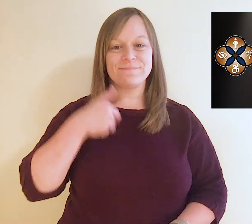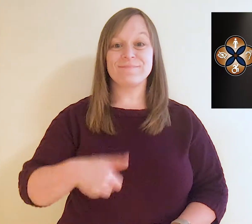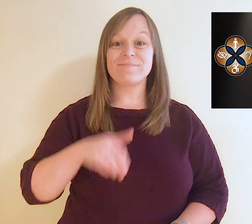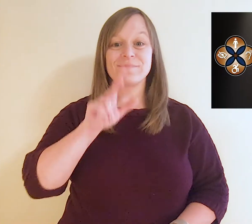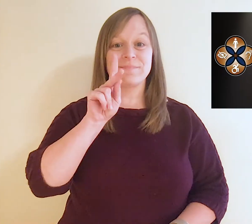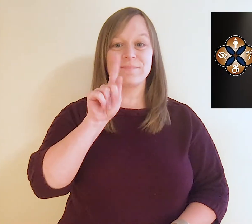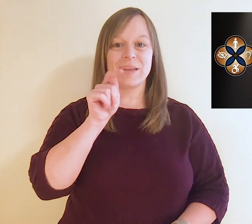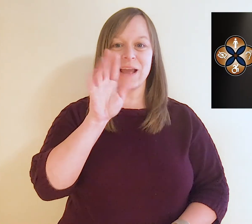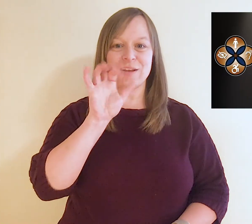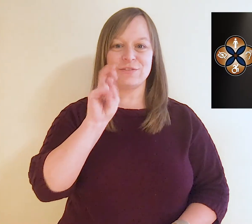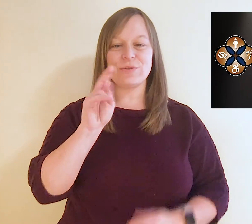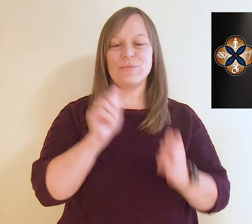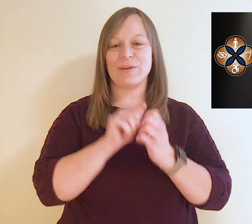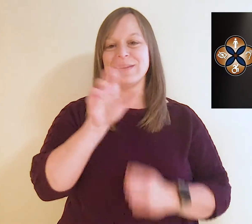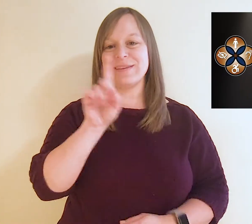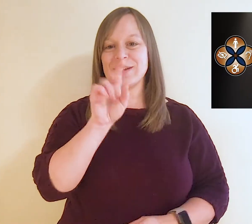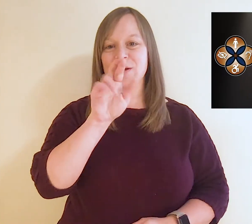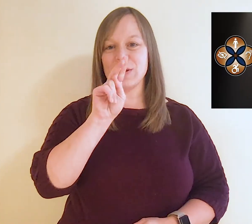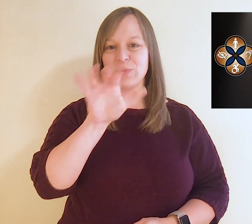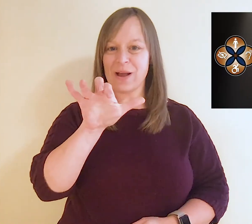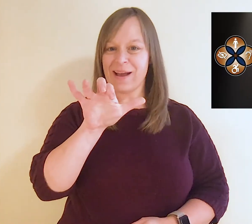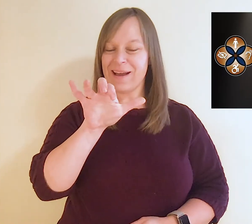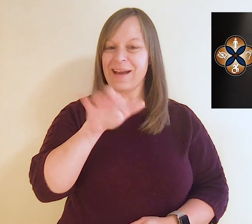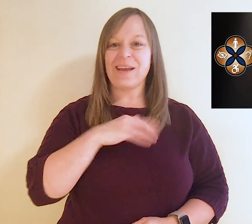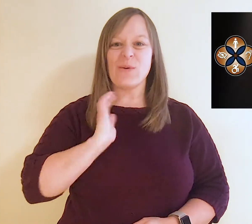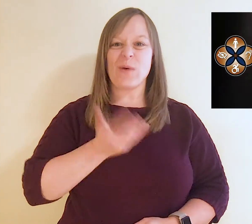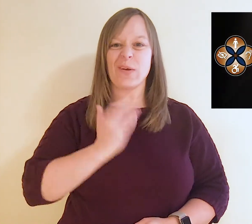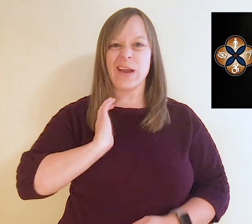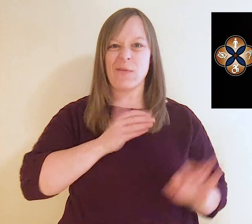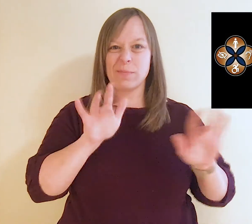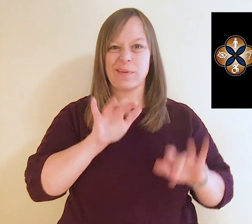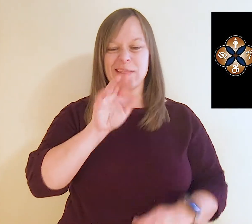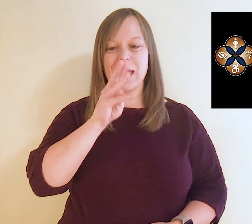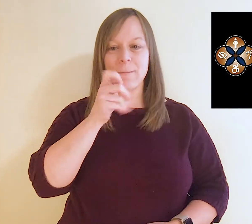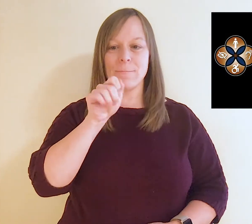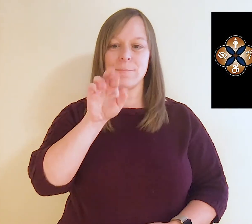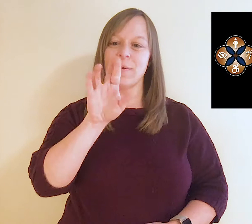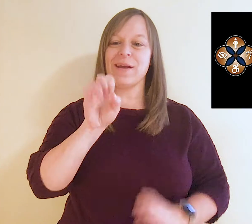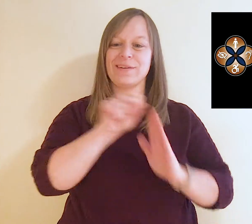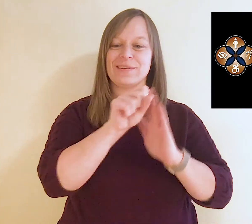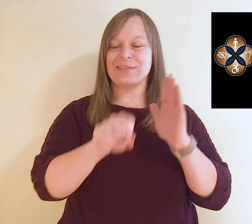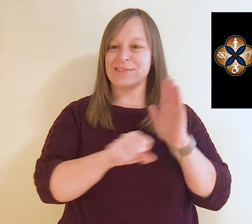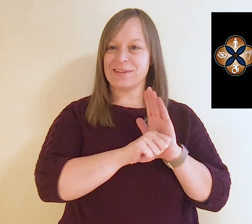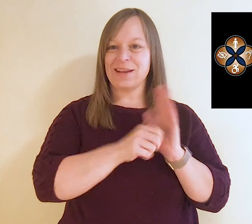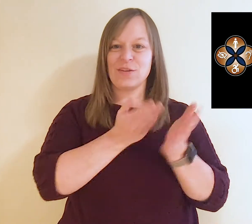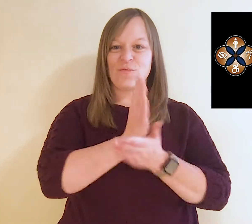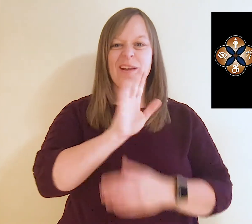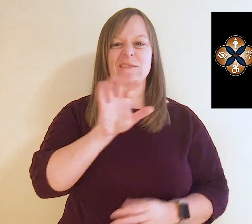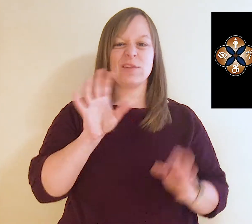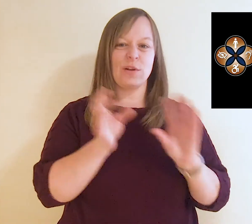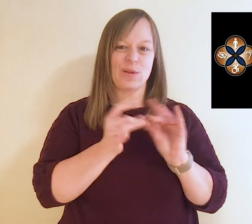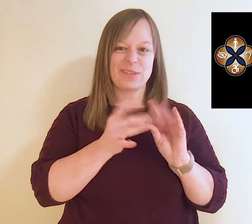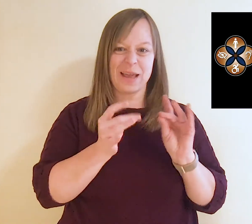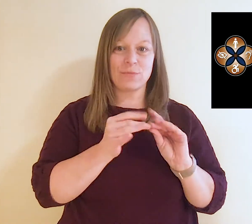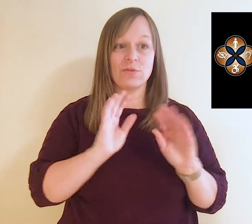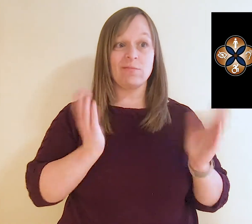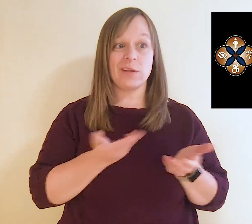This is Katrin with Disability Rights New York. Welcome to our podcast, Empire State of Rights, closed captioned. We are here to bring you